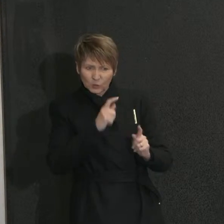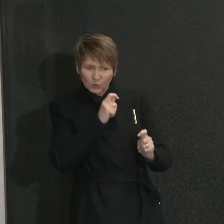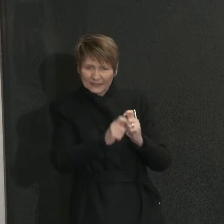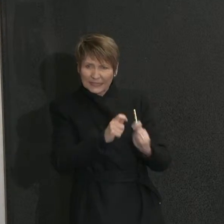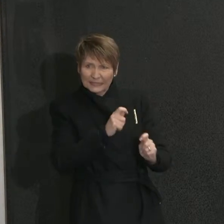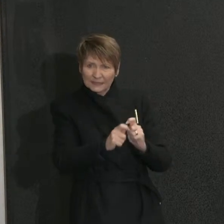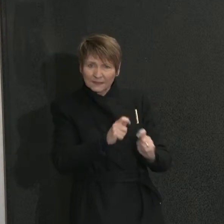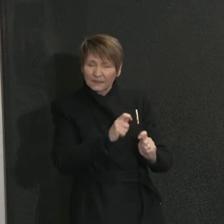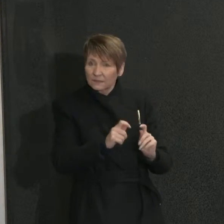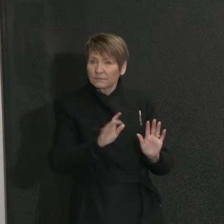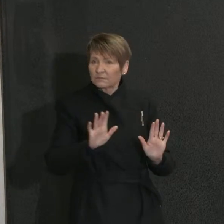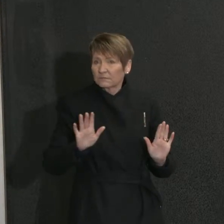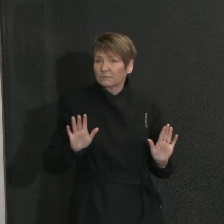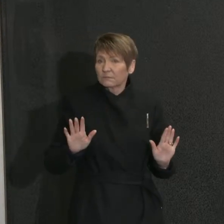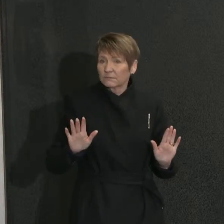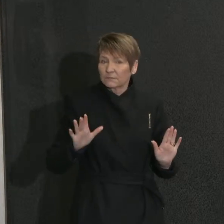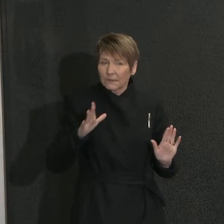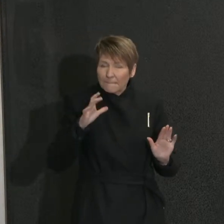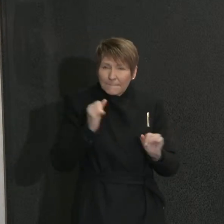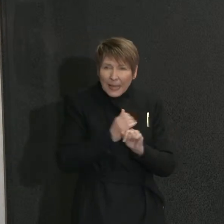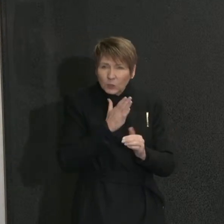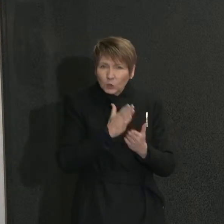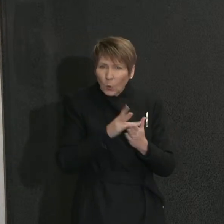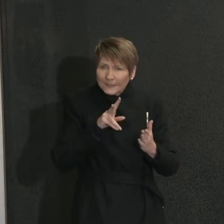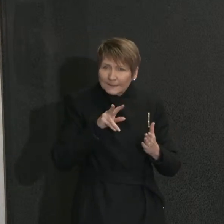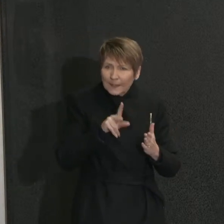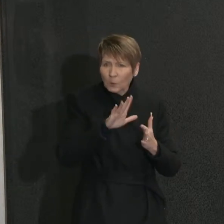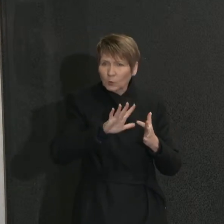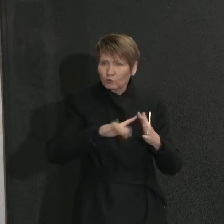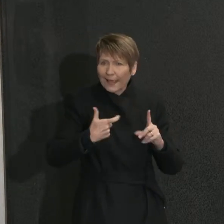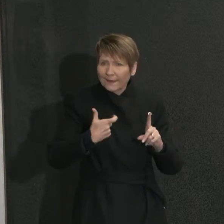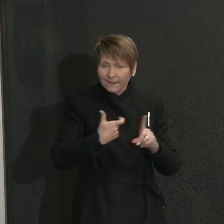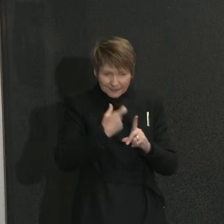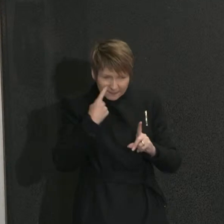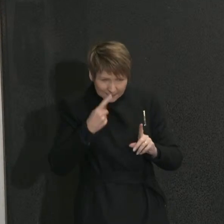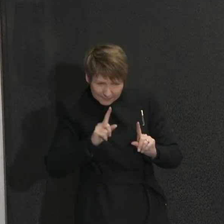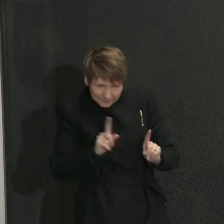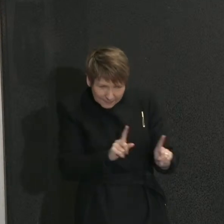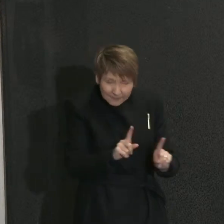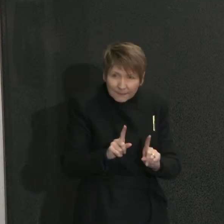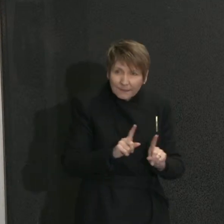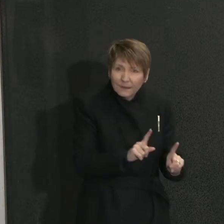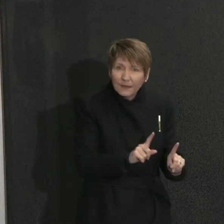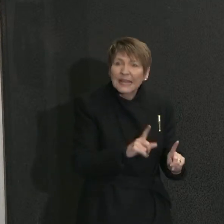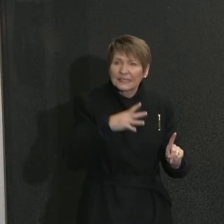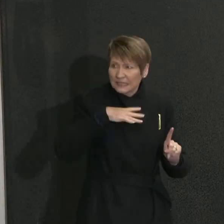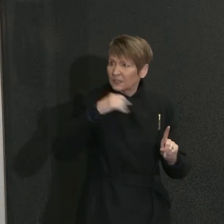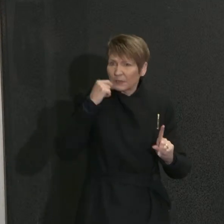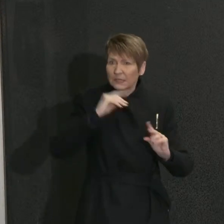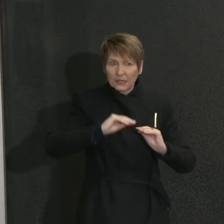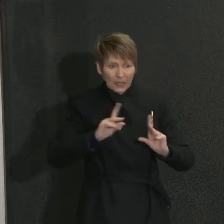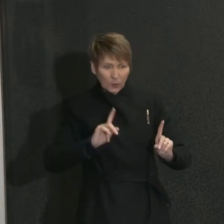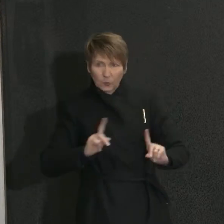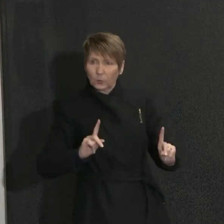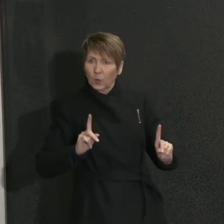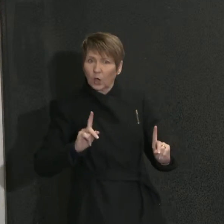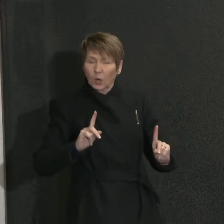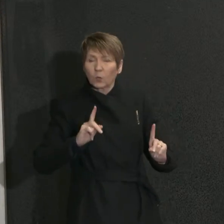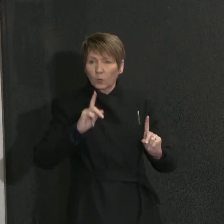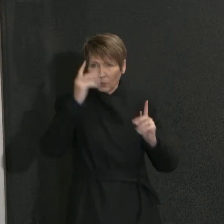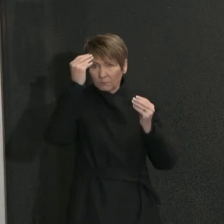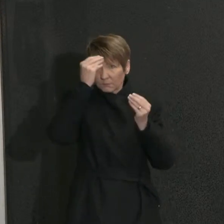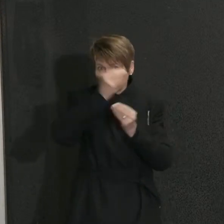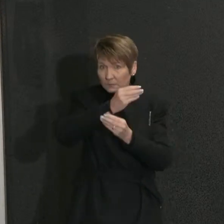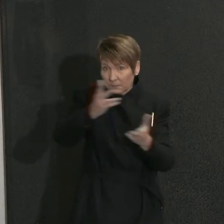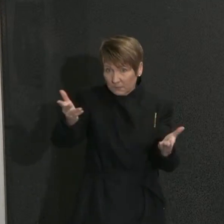no more or no less than that. It may be part of the puzzle. It may not be. As soon as we have more clarity, we'll be the first ones to tell you. Are you concerned there could